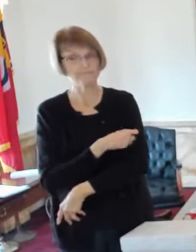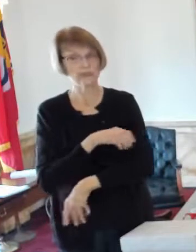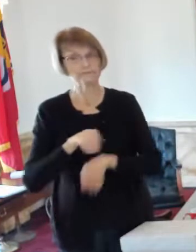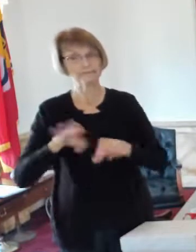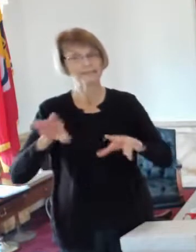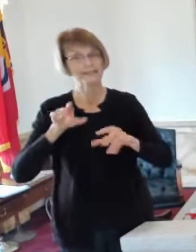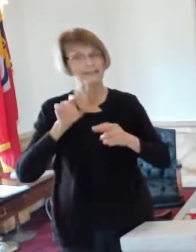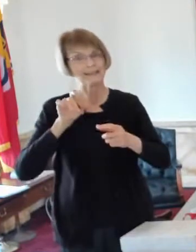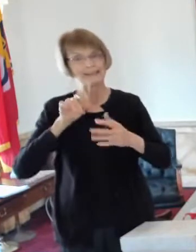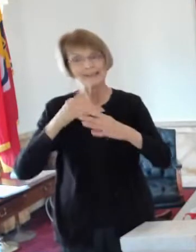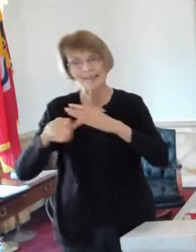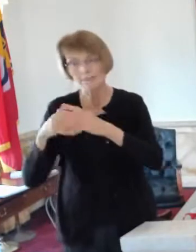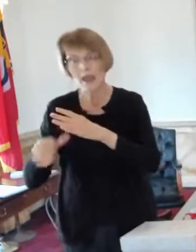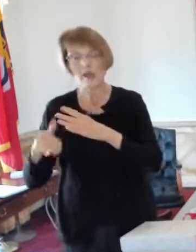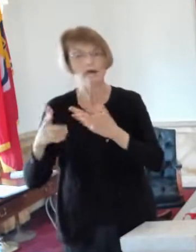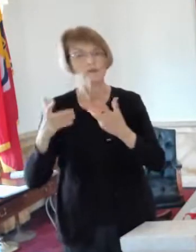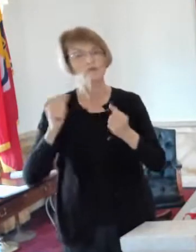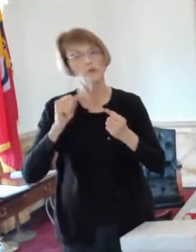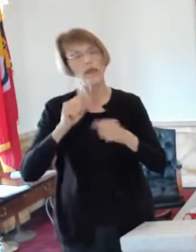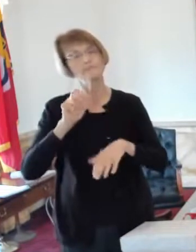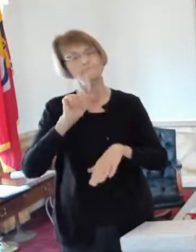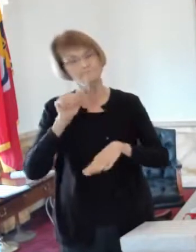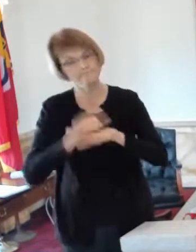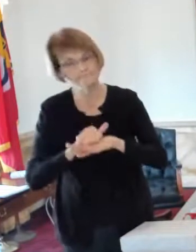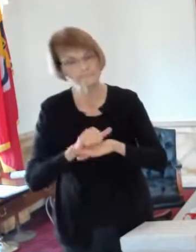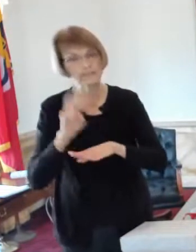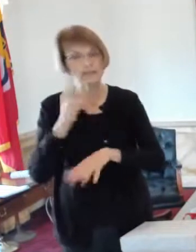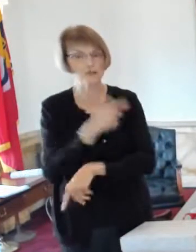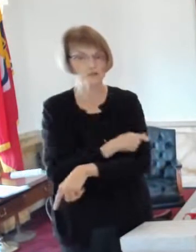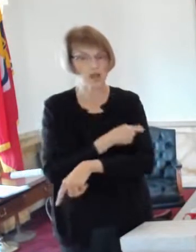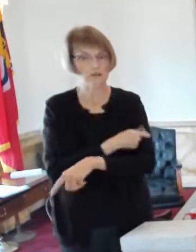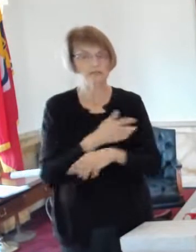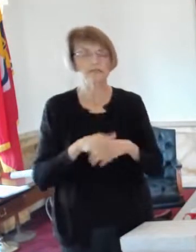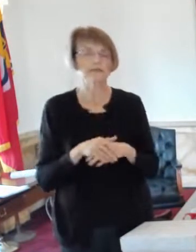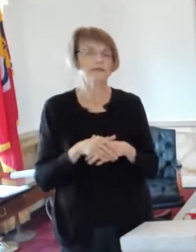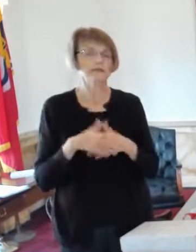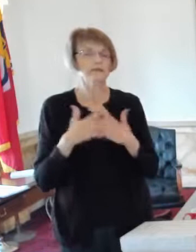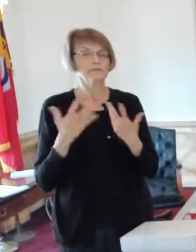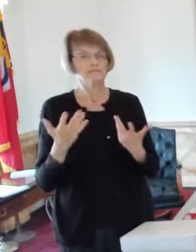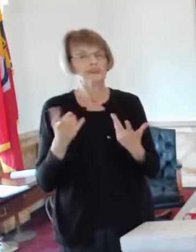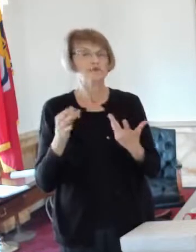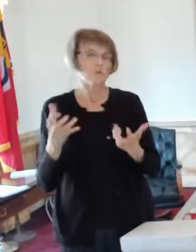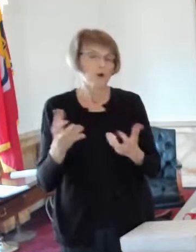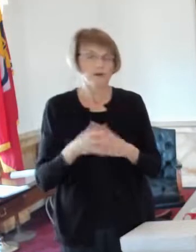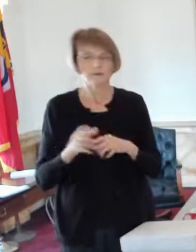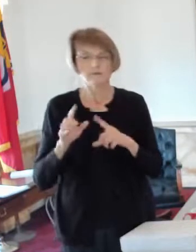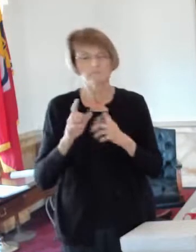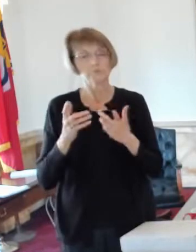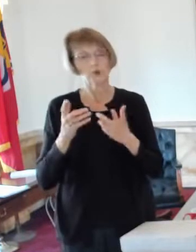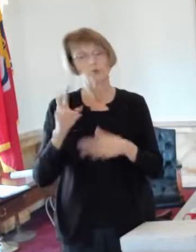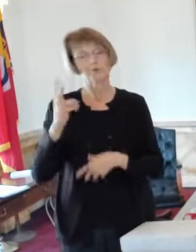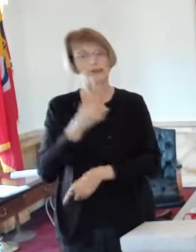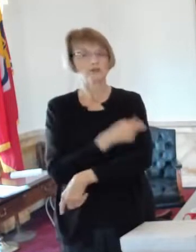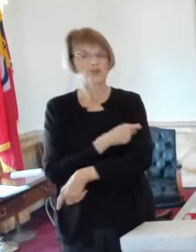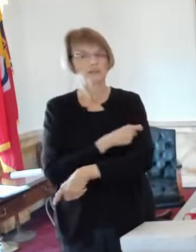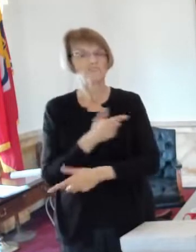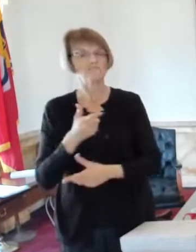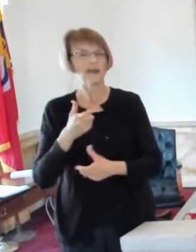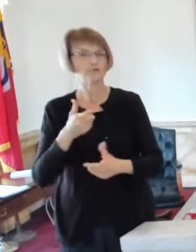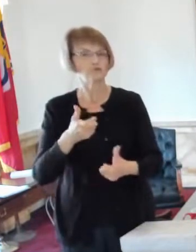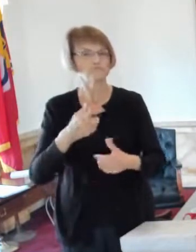second shots go a little faster than first shots, but if you have an appointment, stick with your appointment.